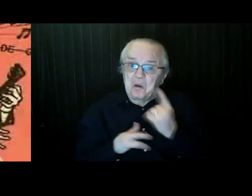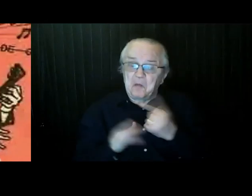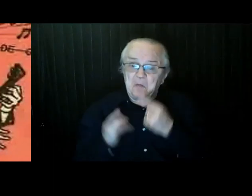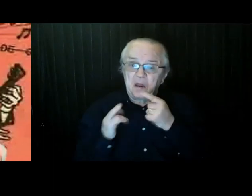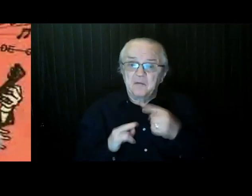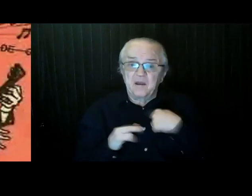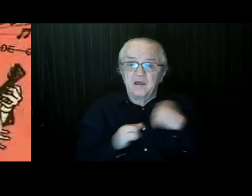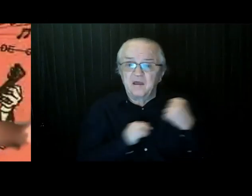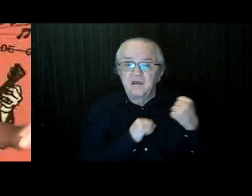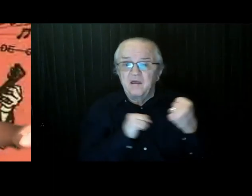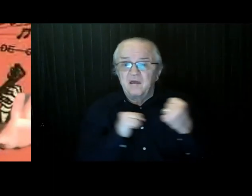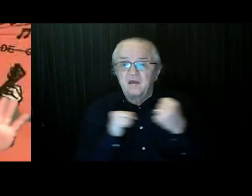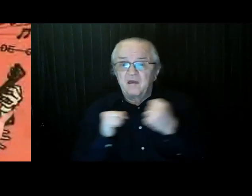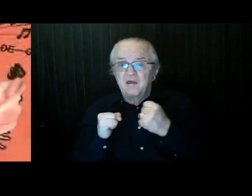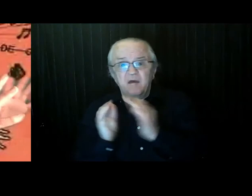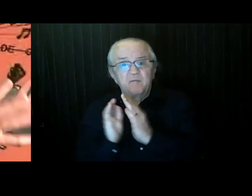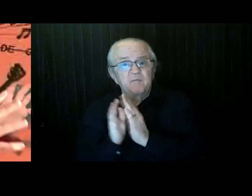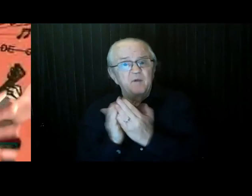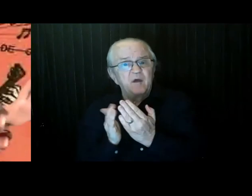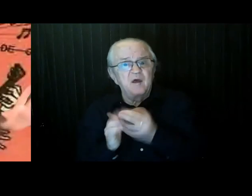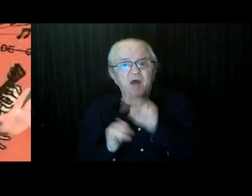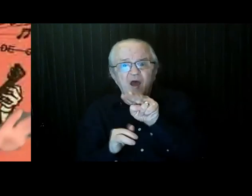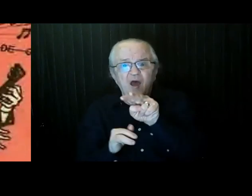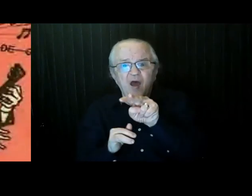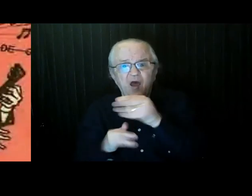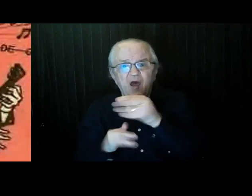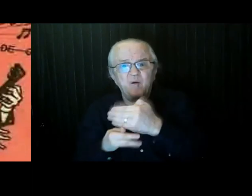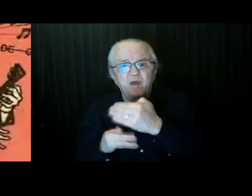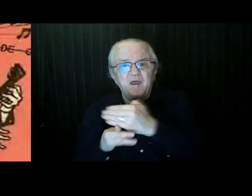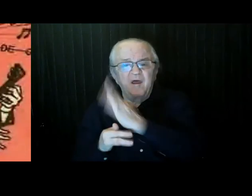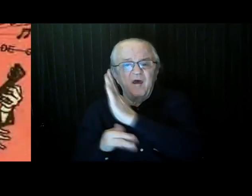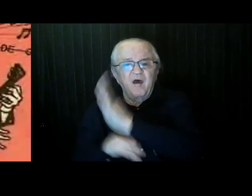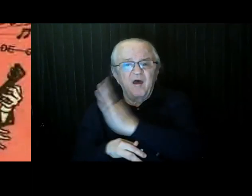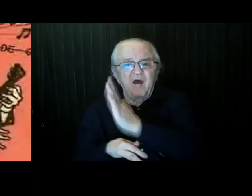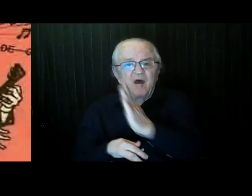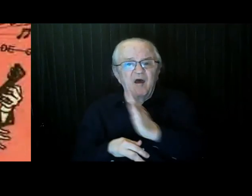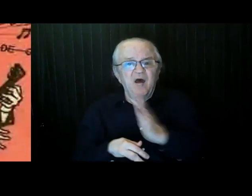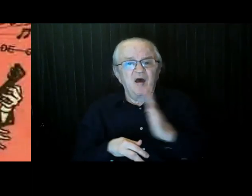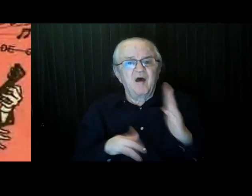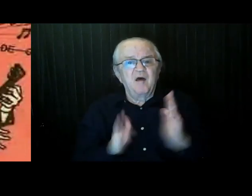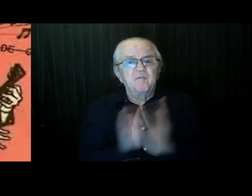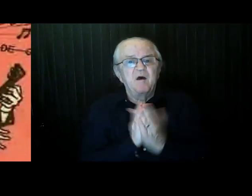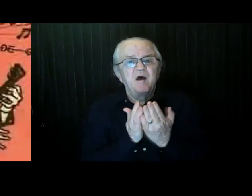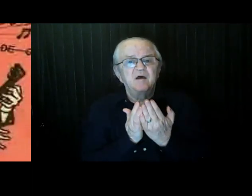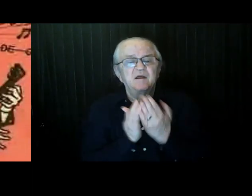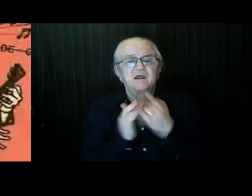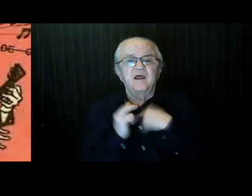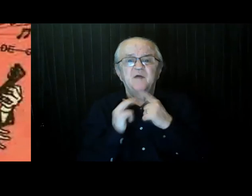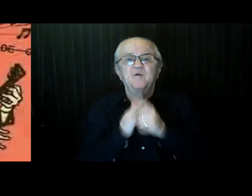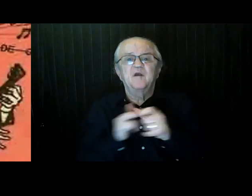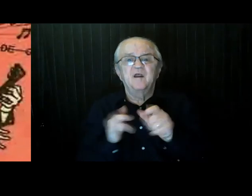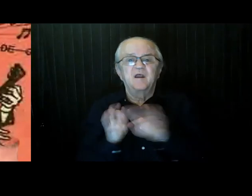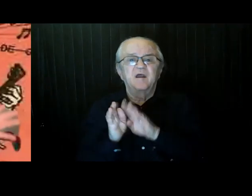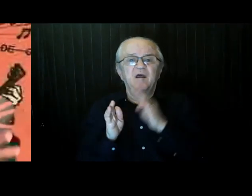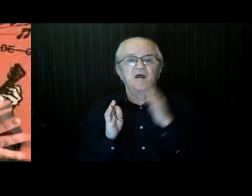over into the parking lot, there's books. I can see it through the window, books on shelves. So I quickly get out of the car and I run into the first door, and the door opens up